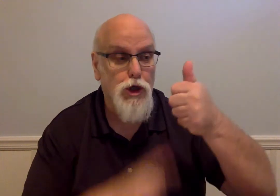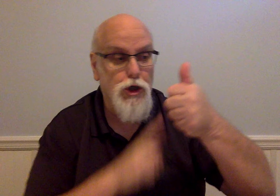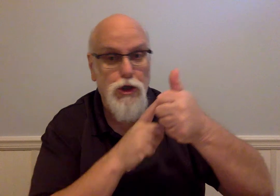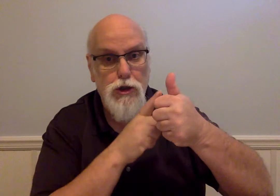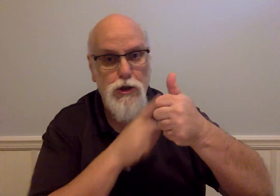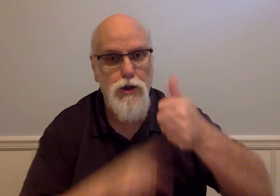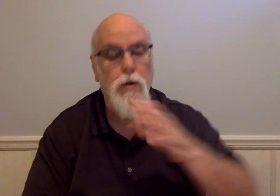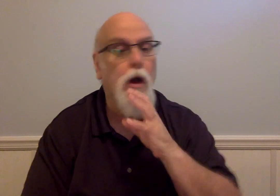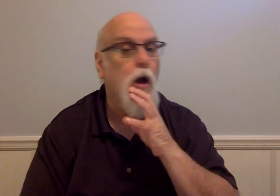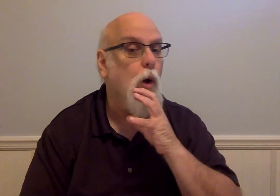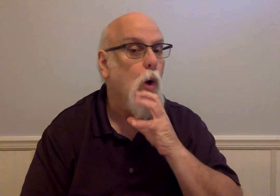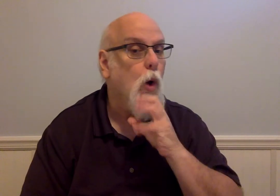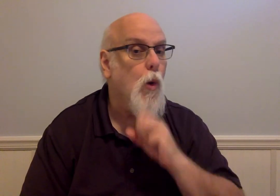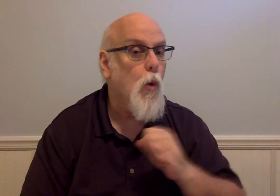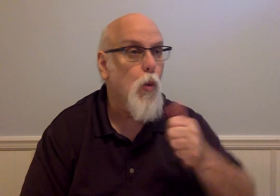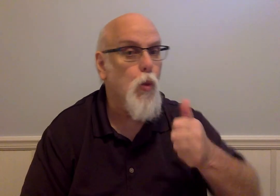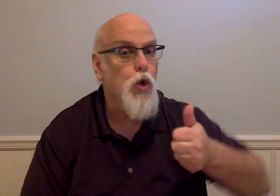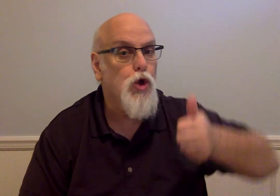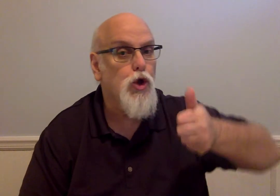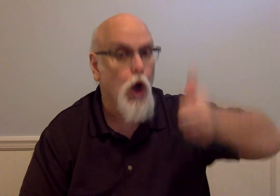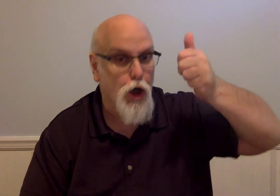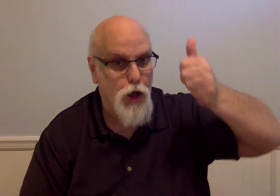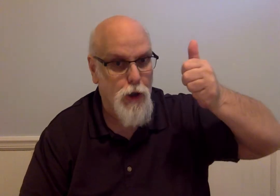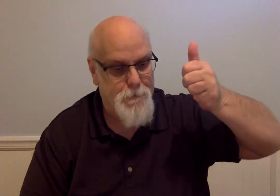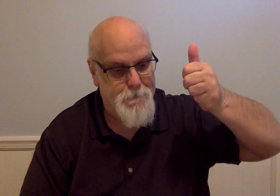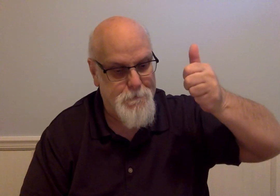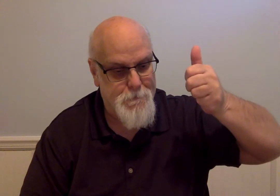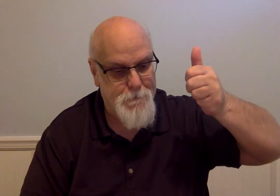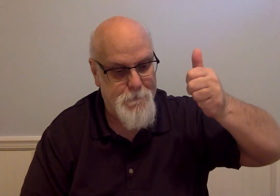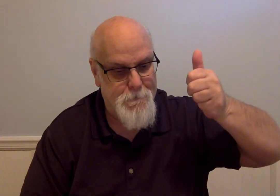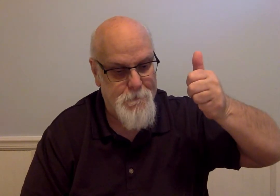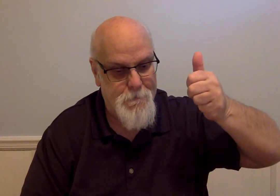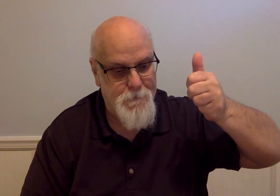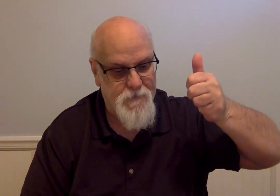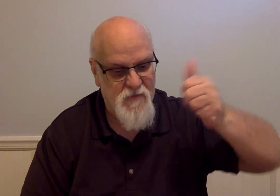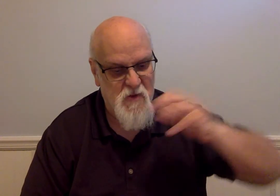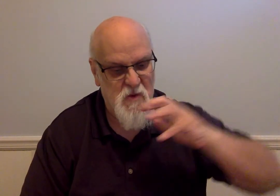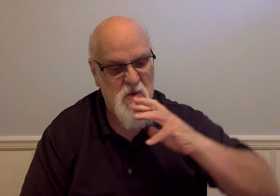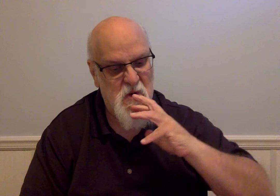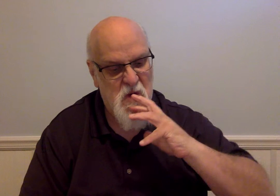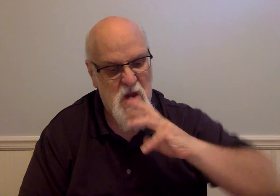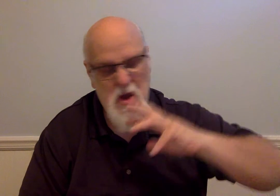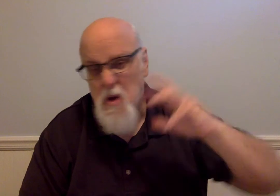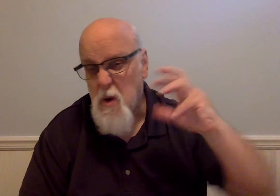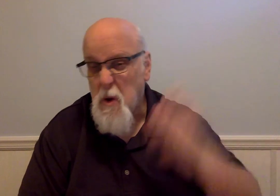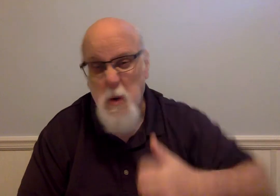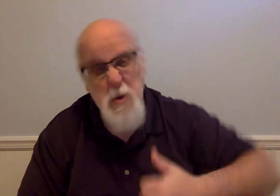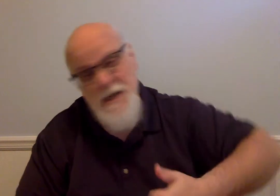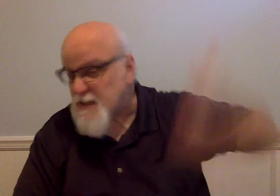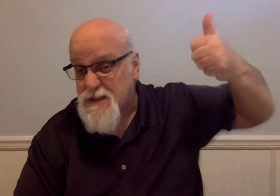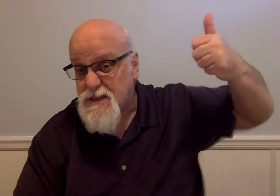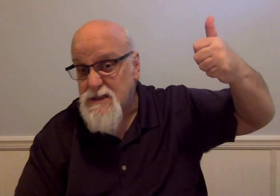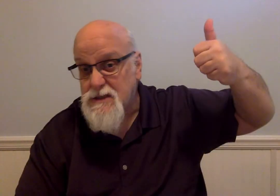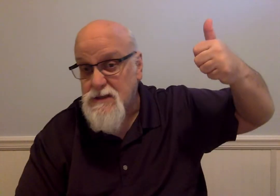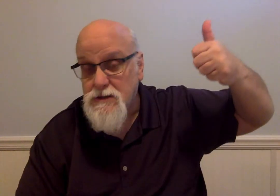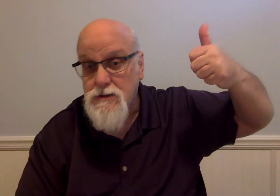So maybe you're older, you do old, and then you do like a thumbs up because you're older, or you're the oldest.